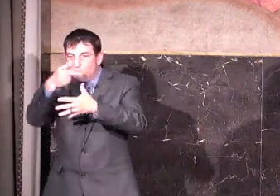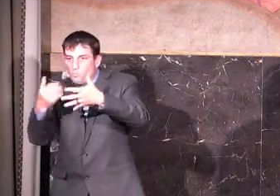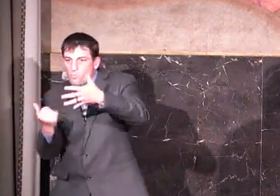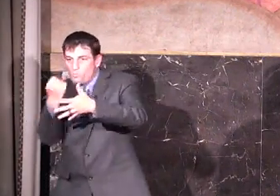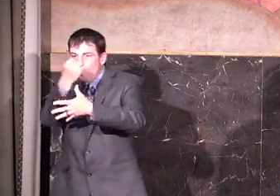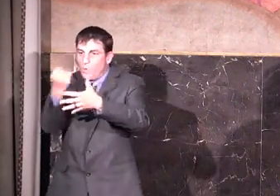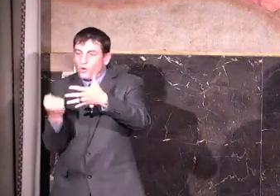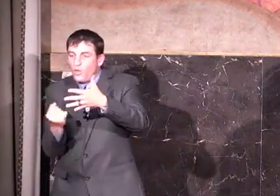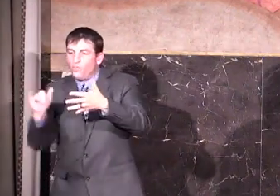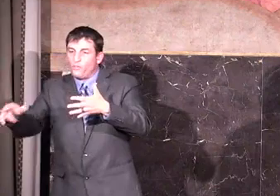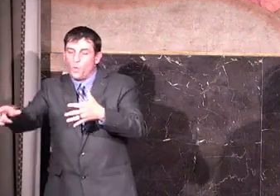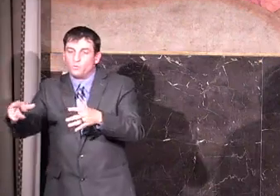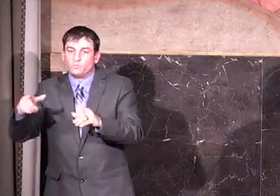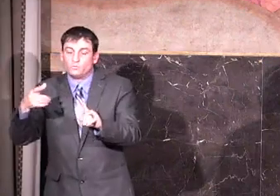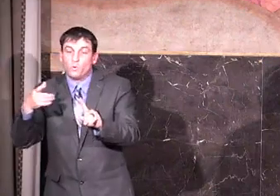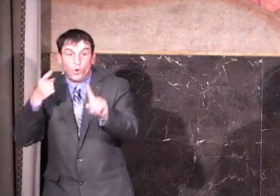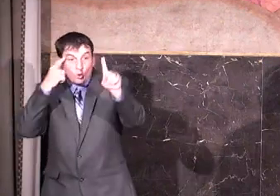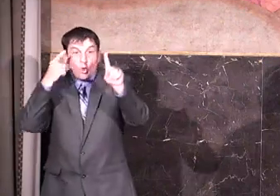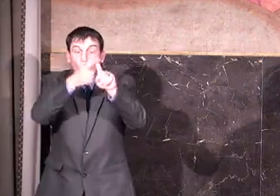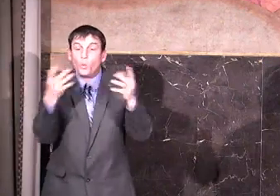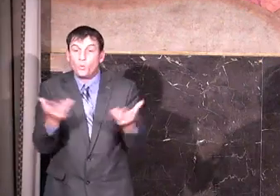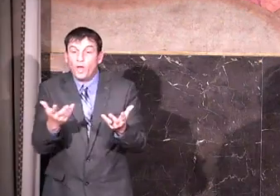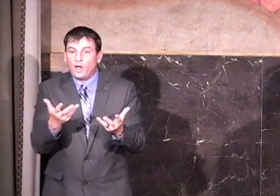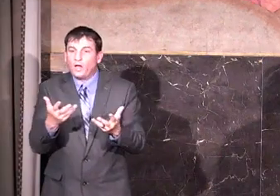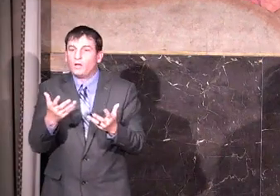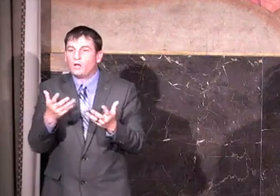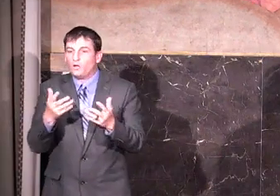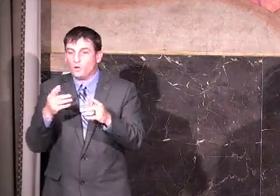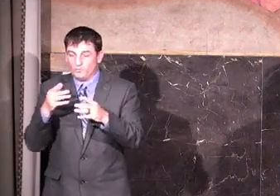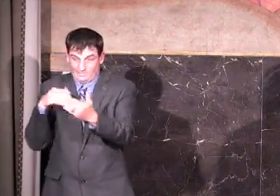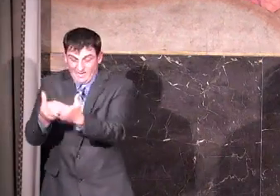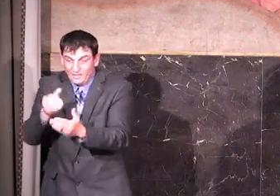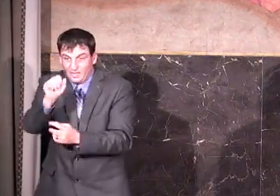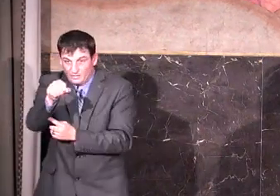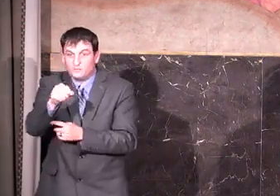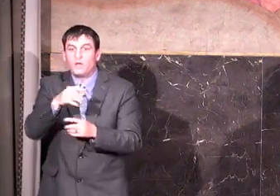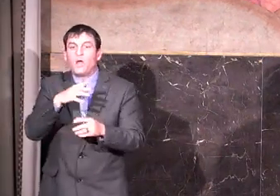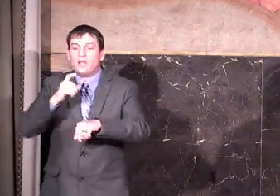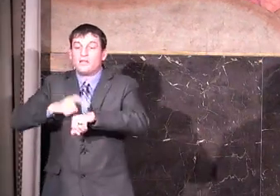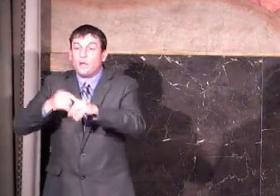comprehensive testing. The timeline under which we're able to achieve that is still under review.